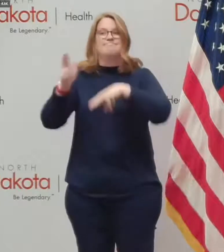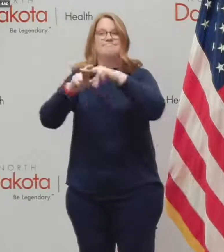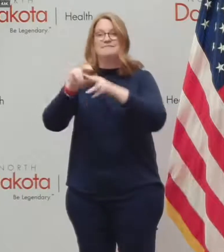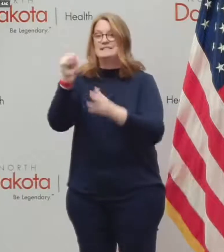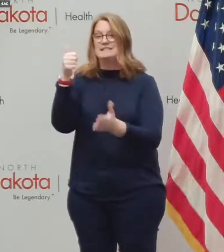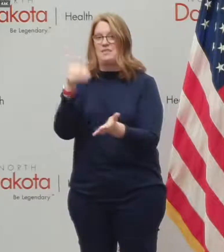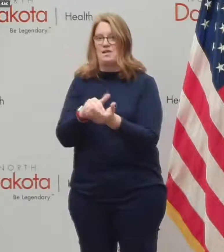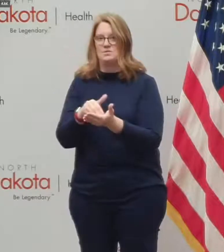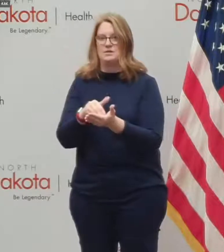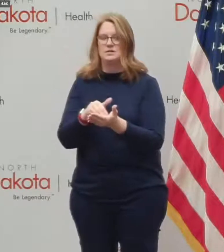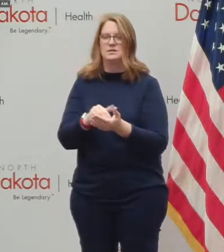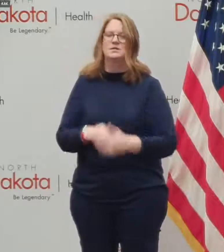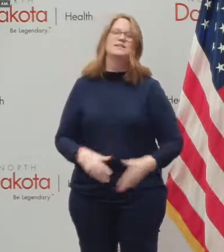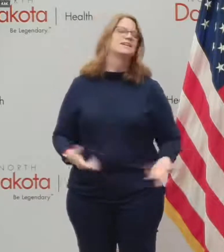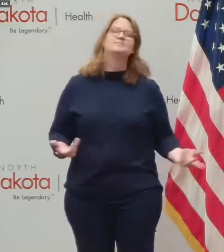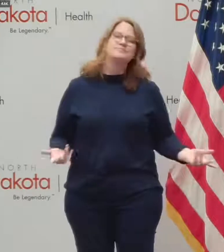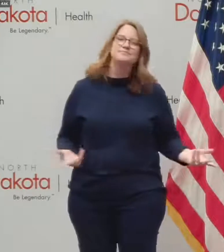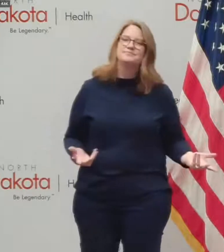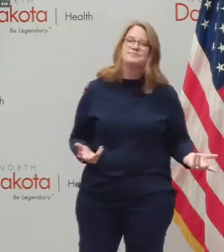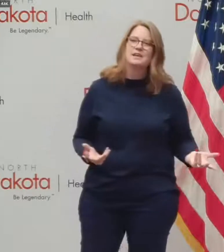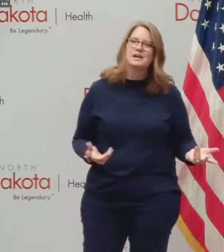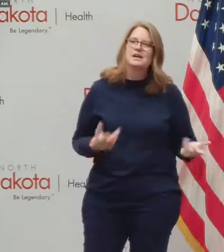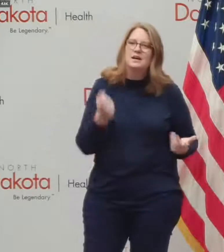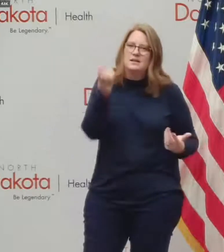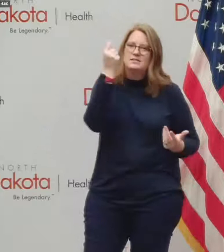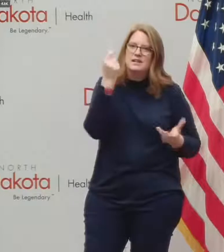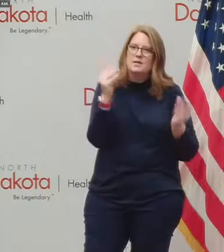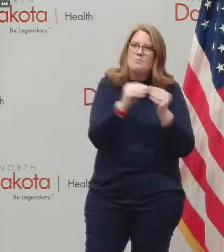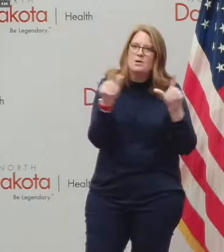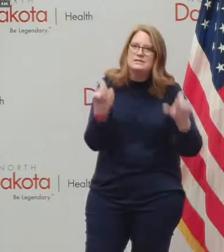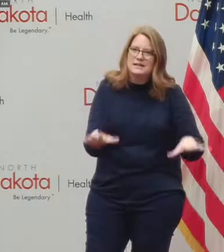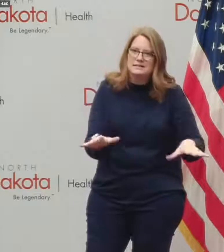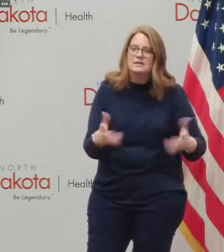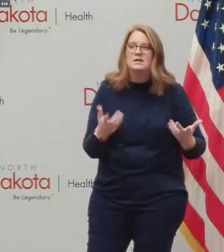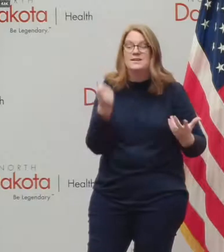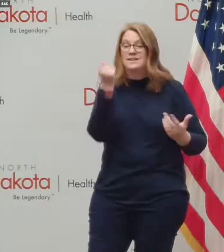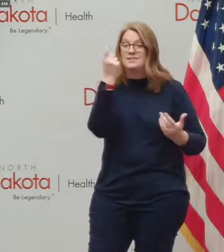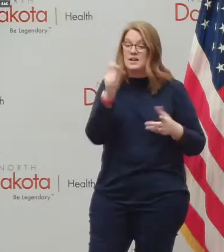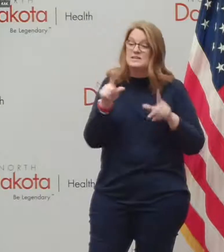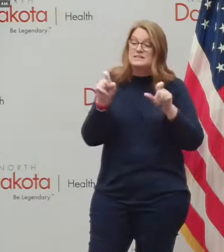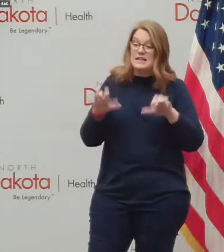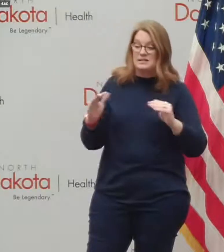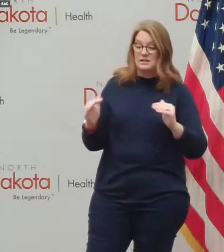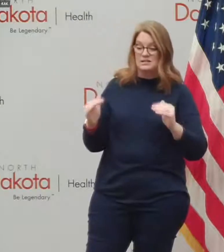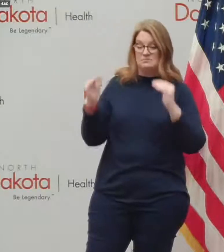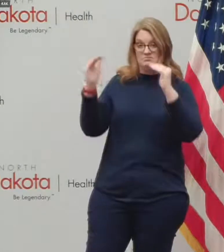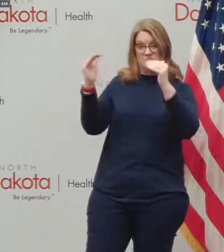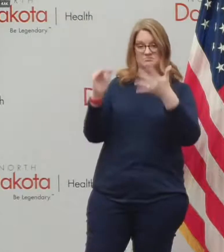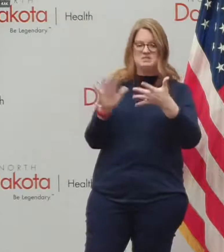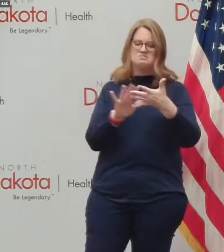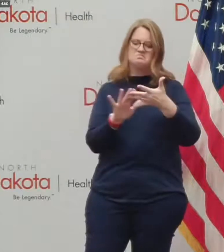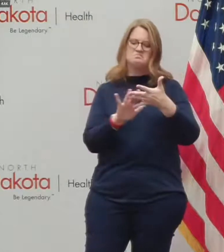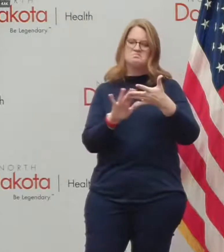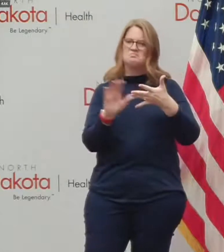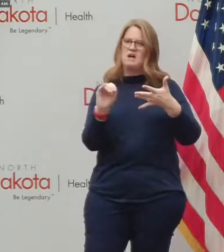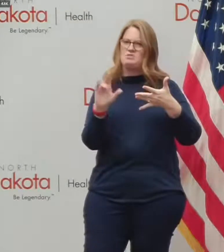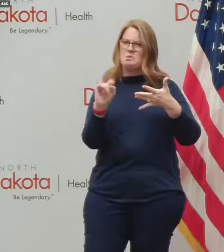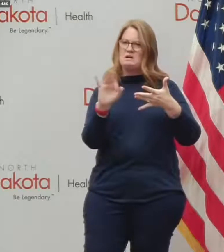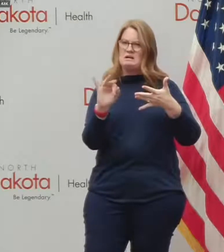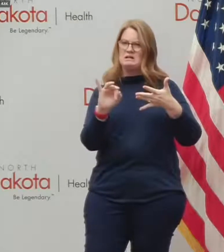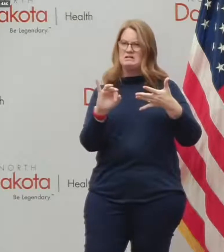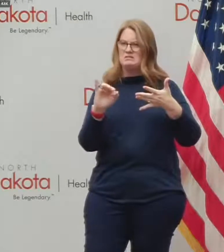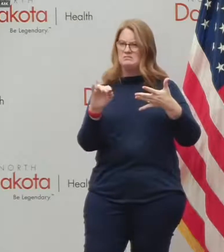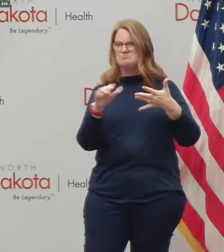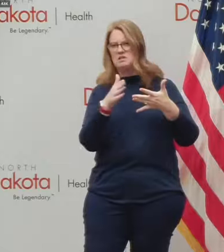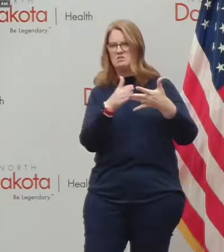And you might say, oh, well, did you get there with more testing? Well, our testing is up slightly from mid-October, October 19th till now,